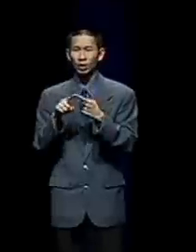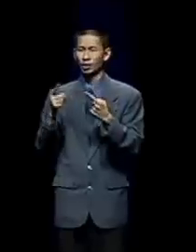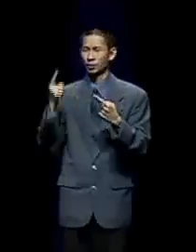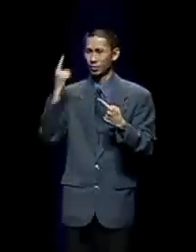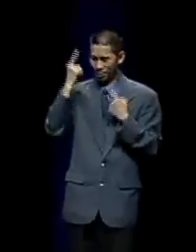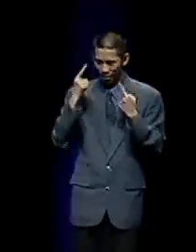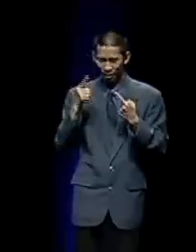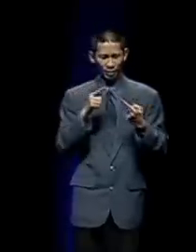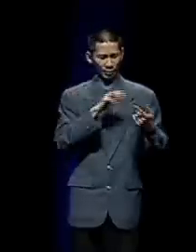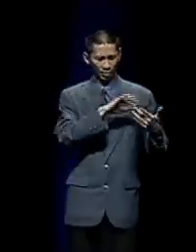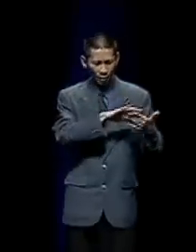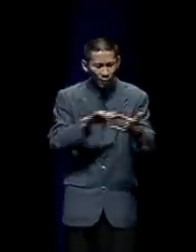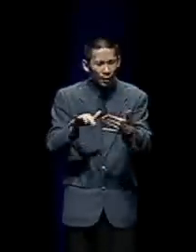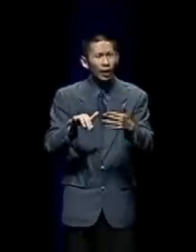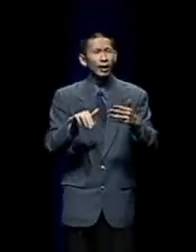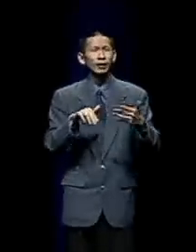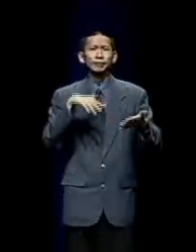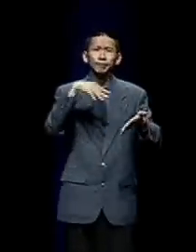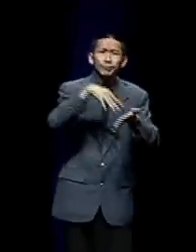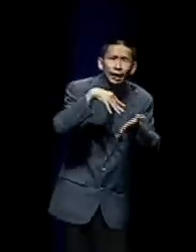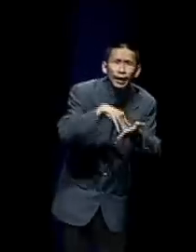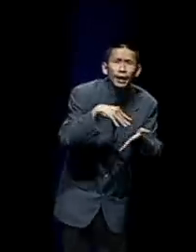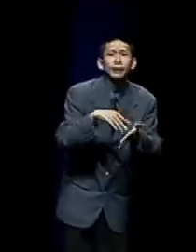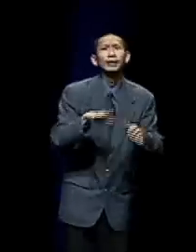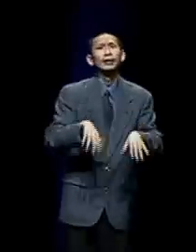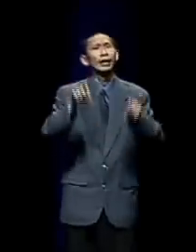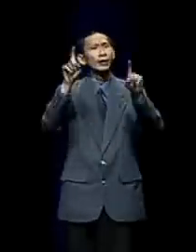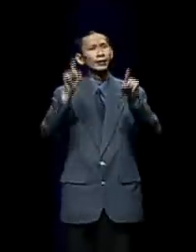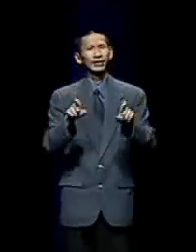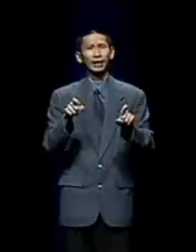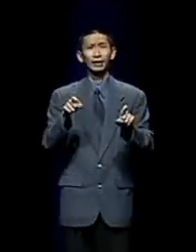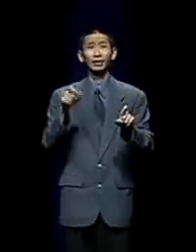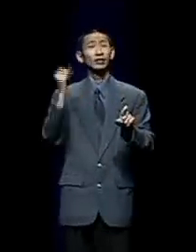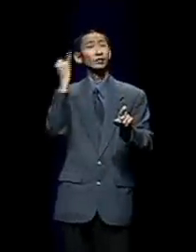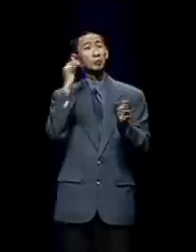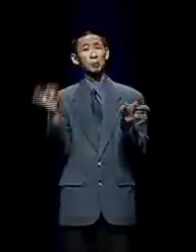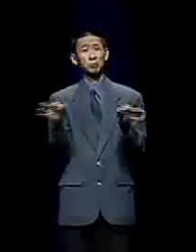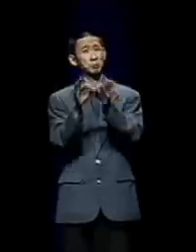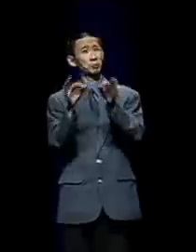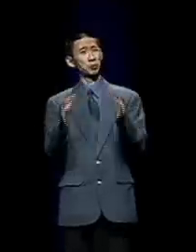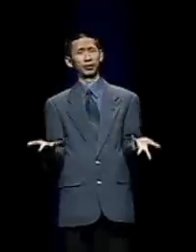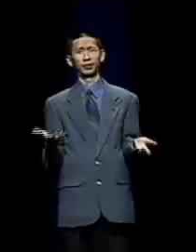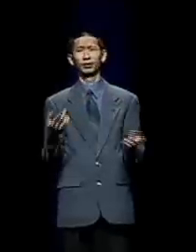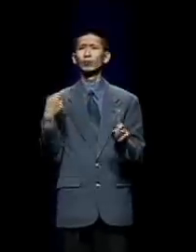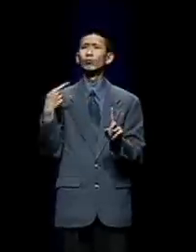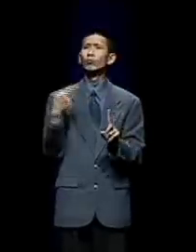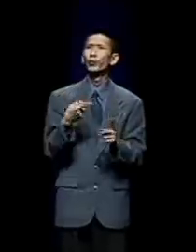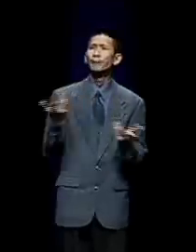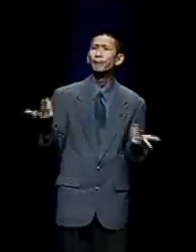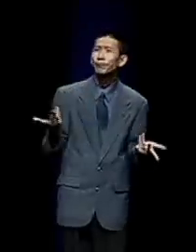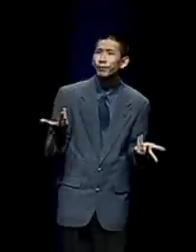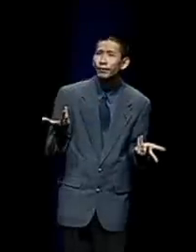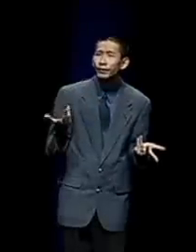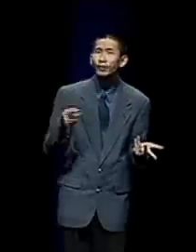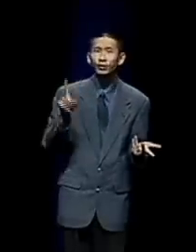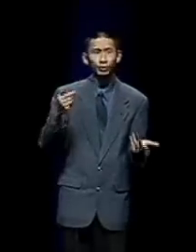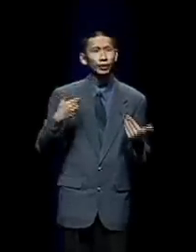taking tests and doing all this sort of stuff if it doesn't have any value? If it doesn't result in some advantage for you as an individual